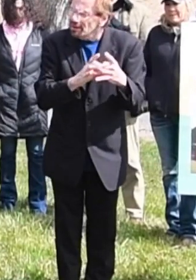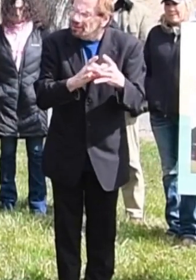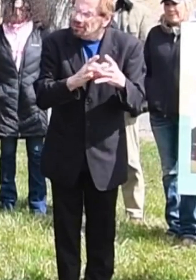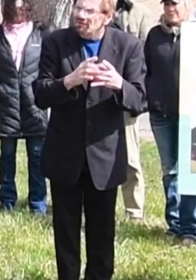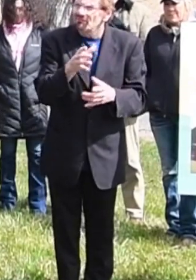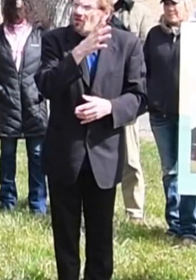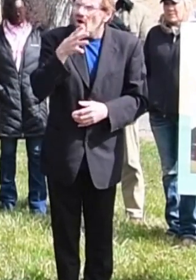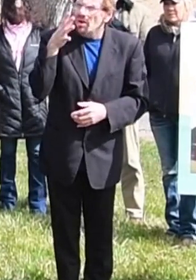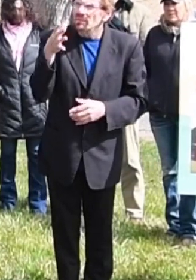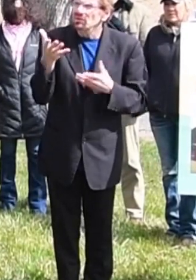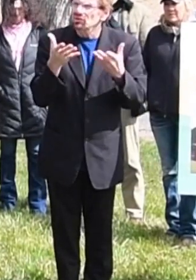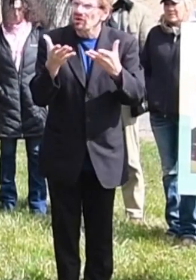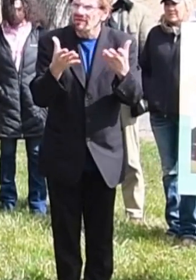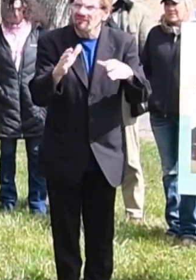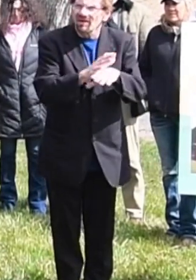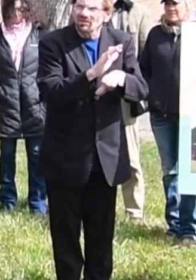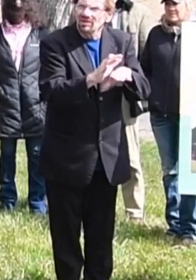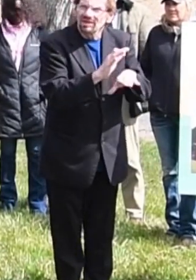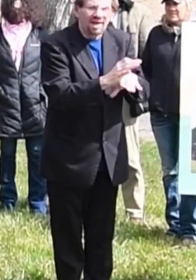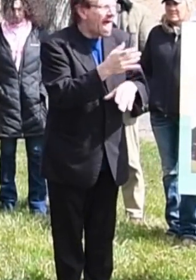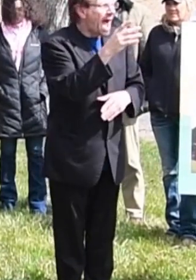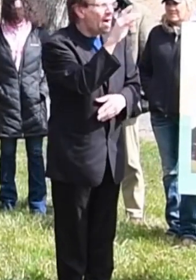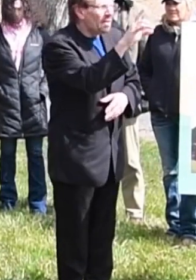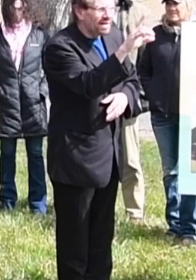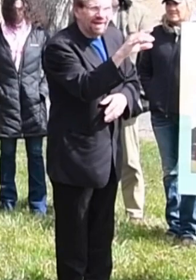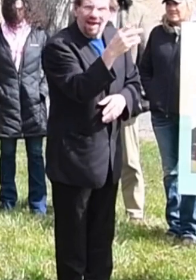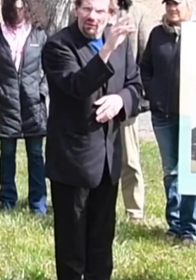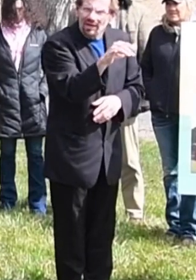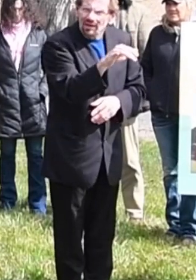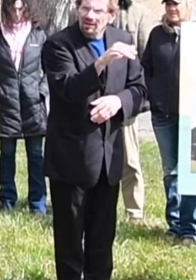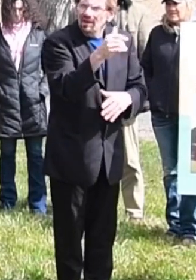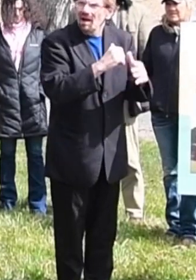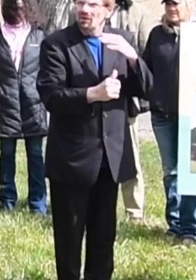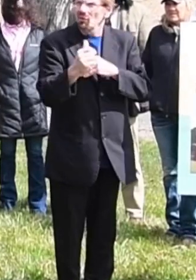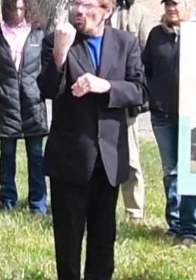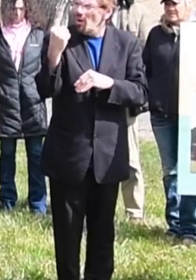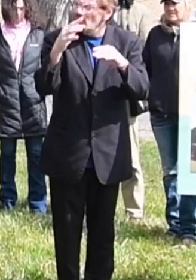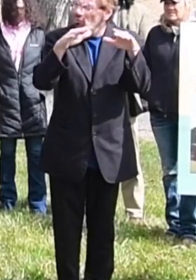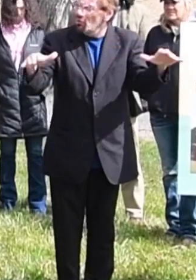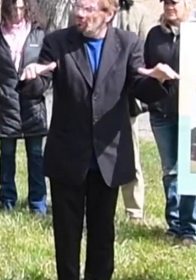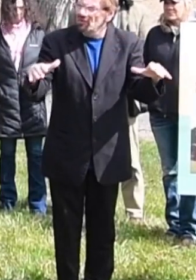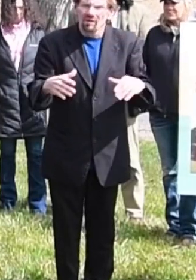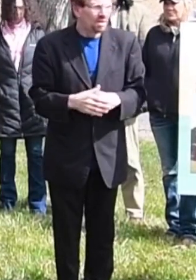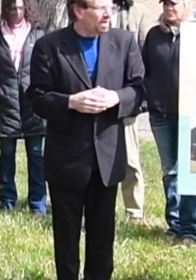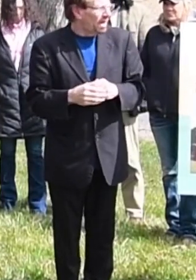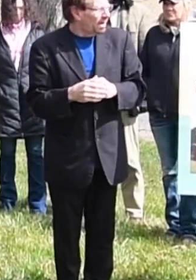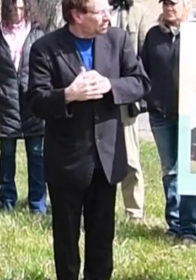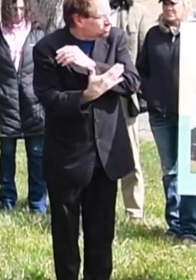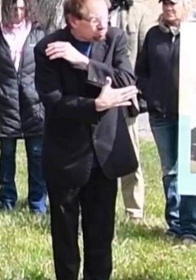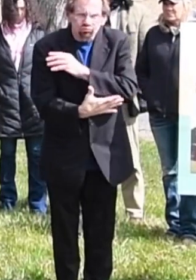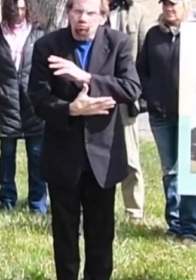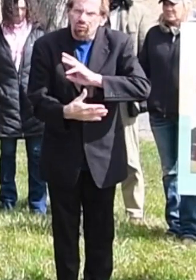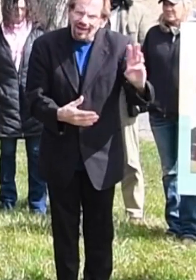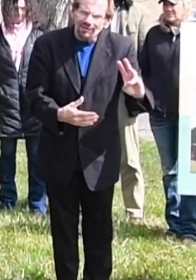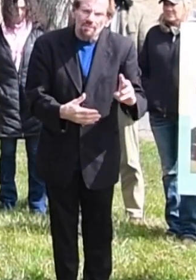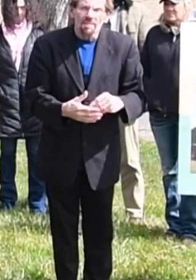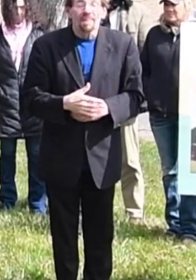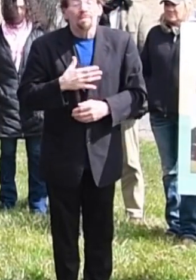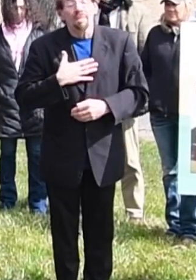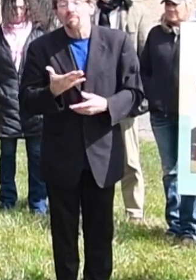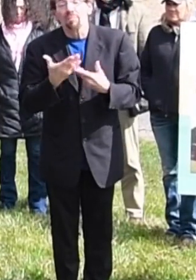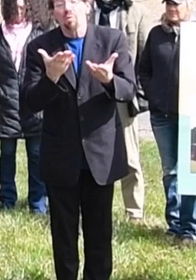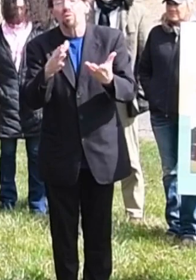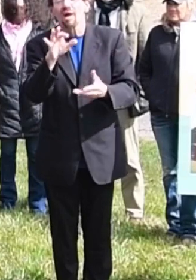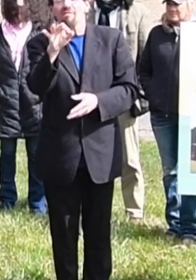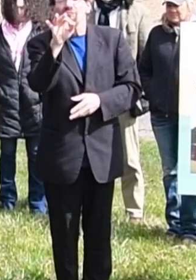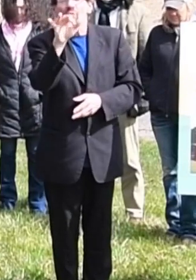County under one roof right here in our rural West. My proposed FY25